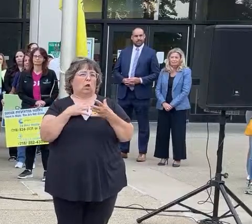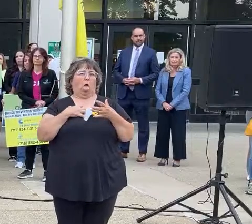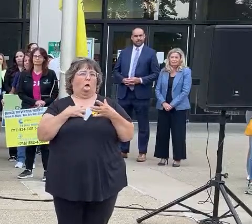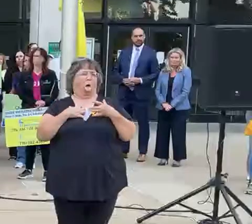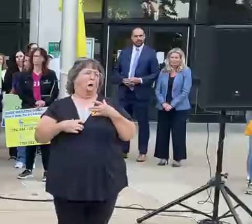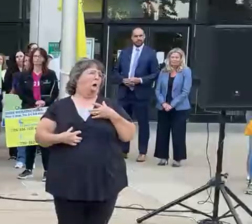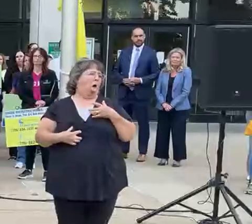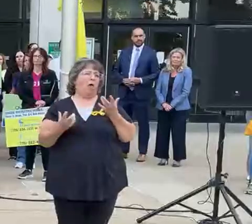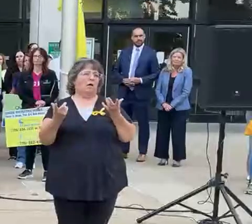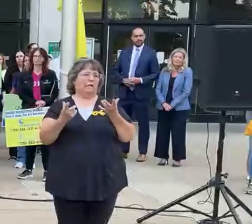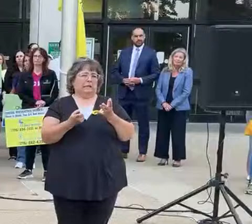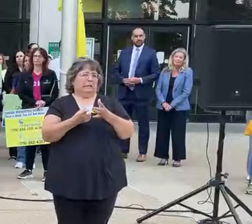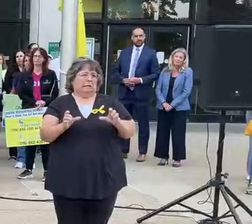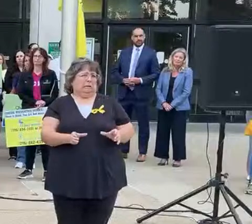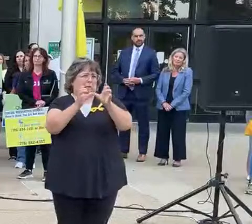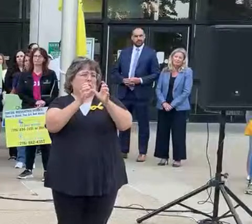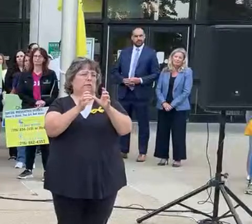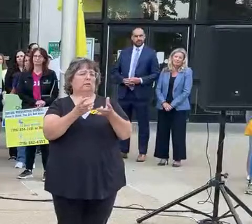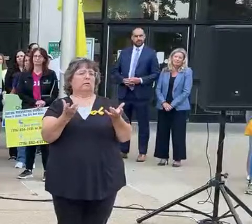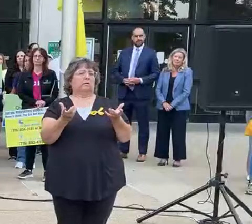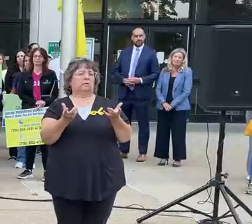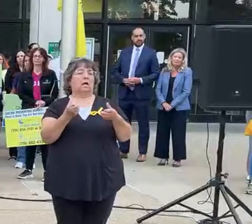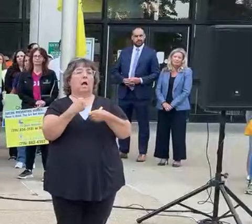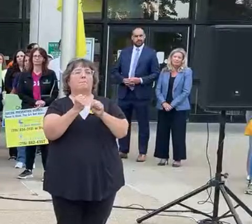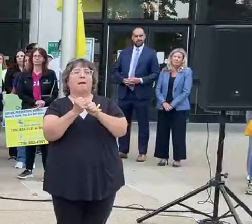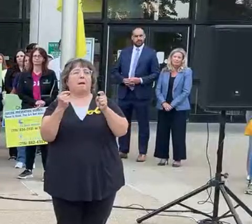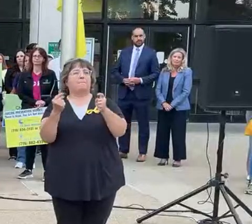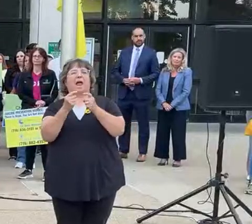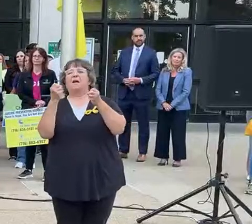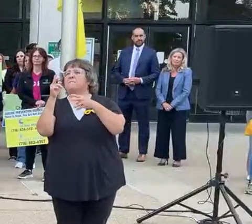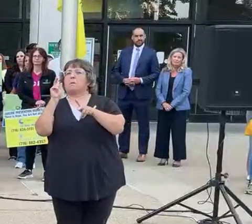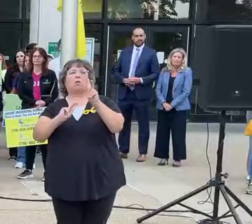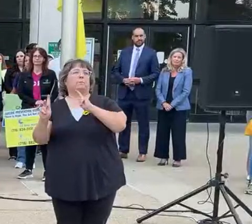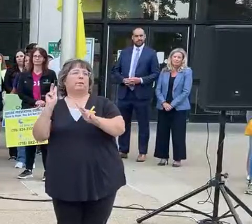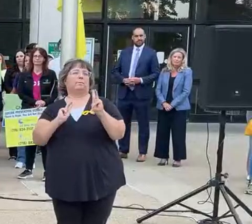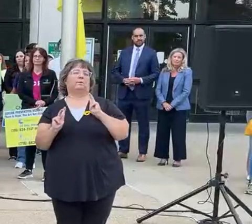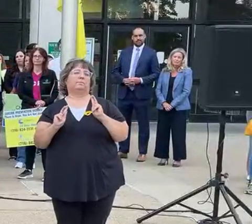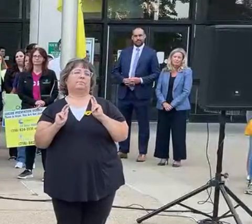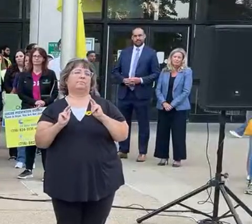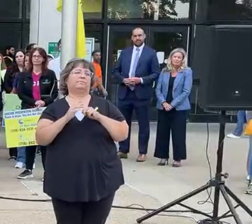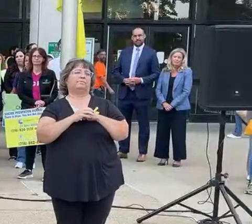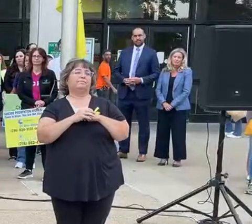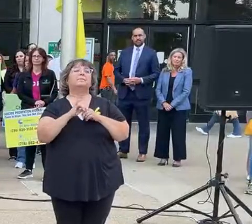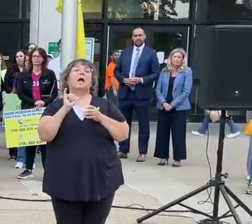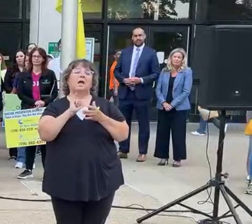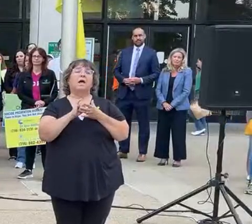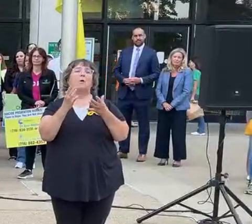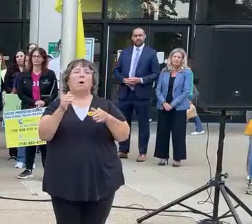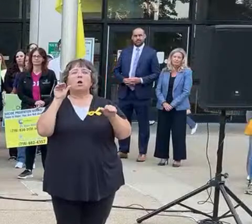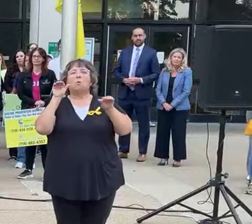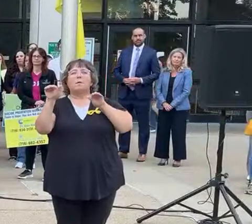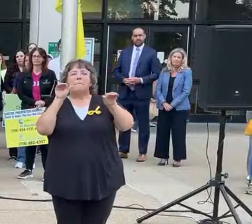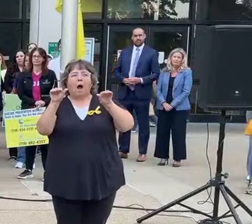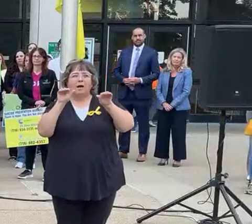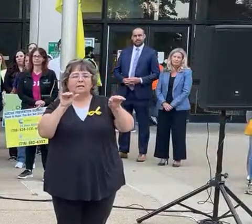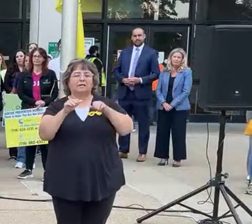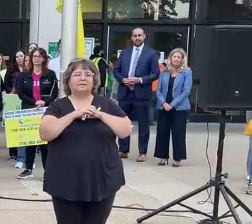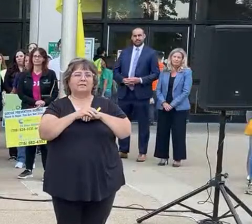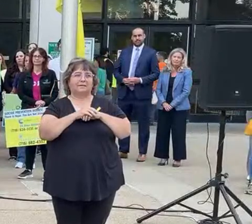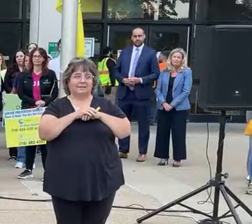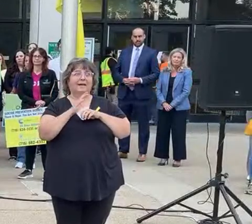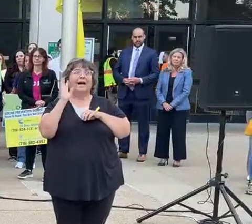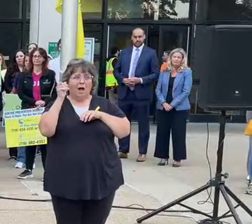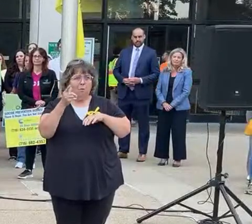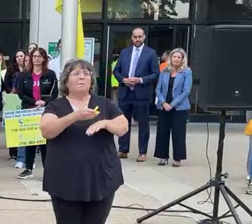desperation in a moment of crisis, created pain for so many other people. And that's what we want to remind everybody, is that it will get